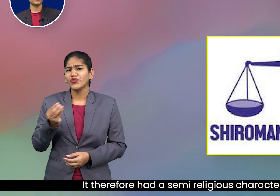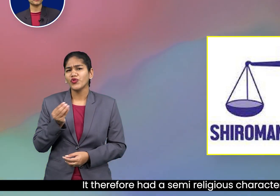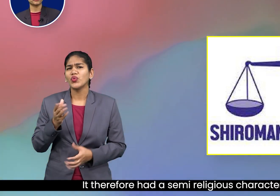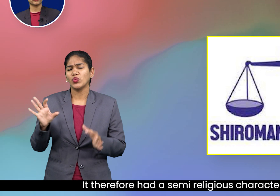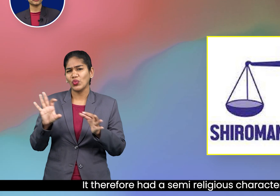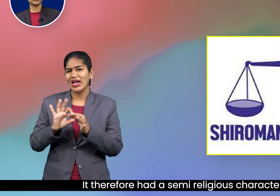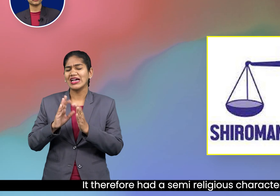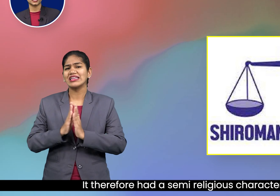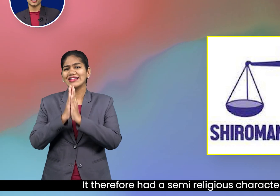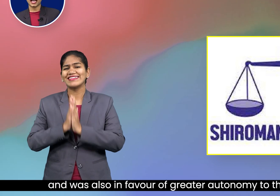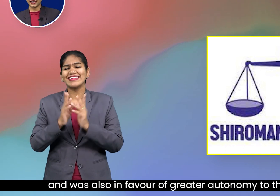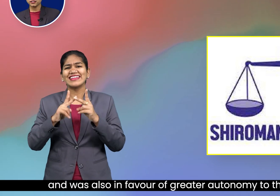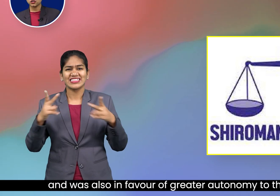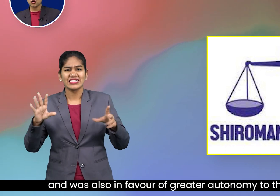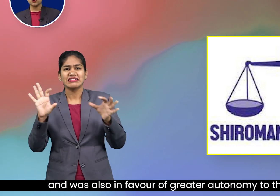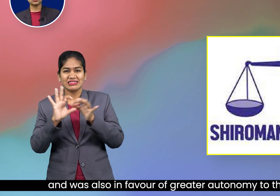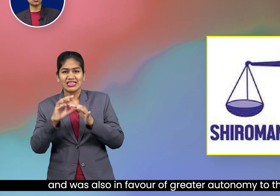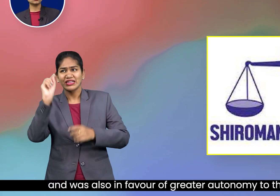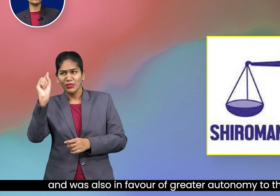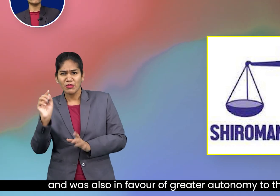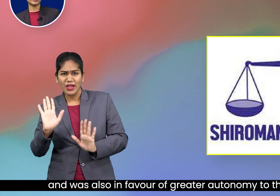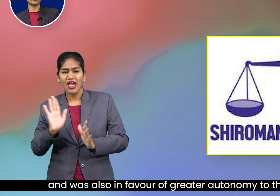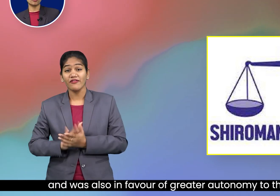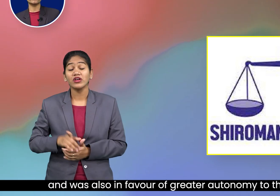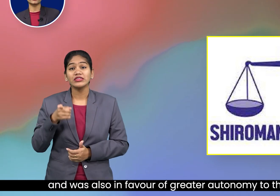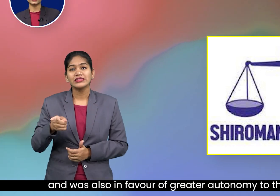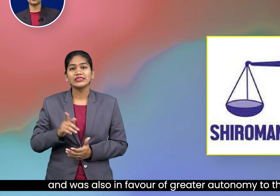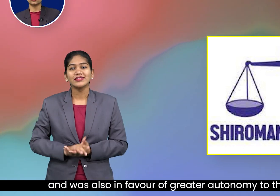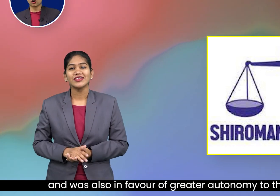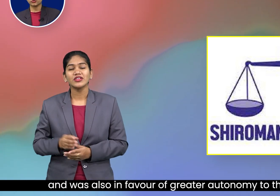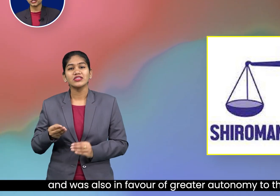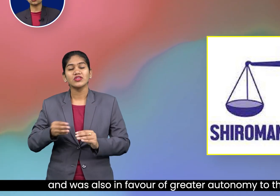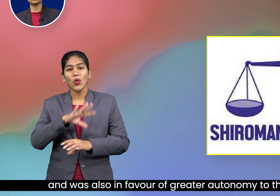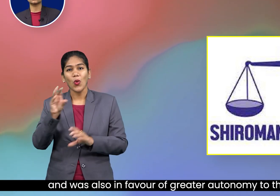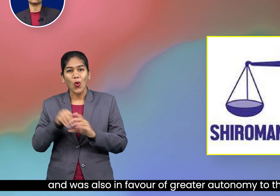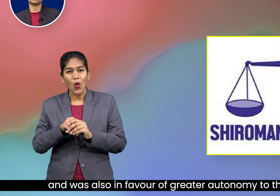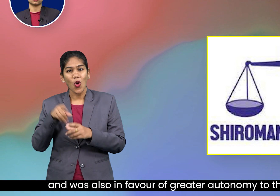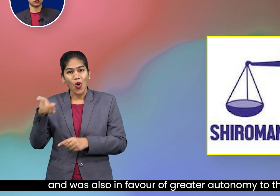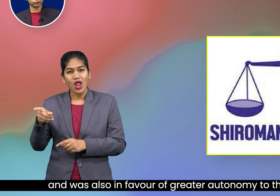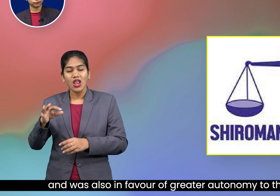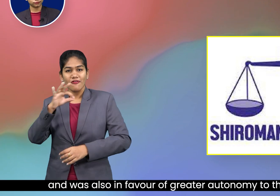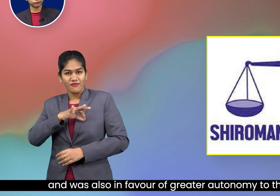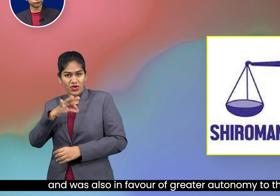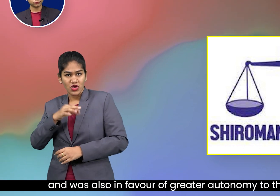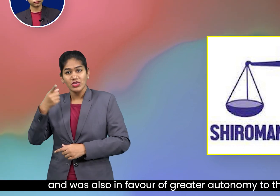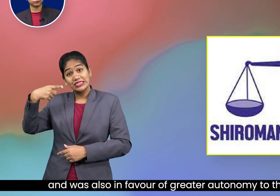character and was also in favor of greater autonomy to the states.